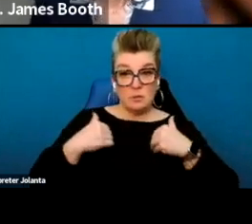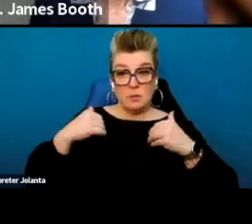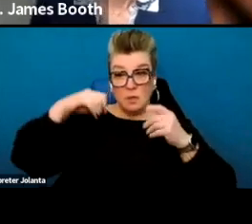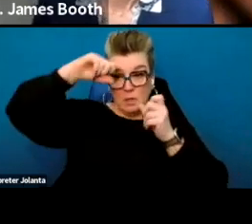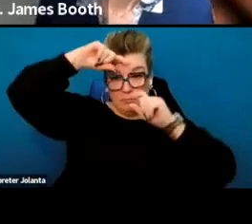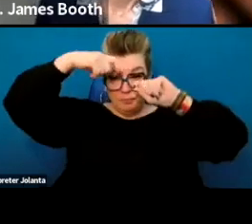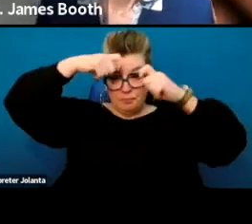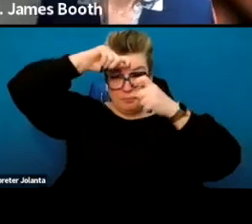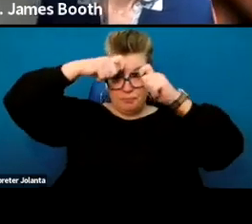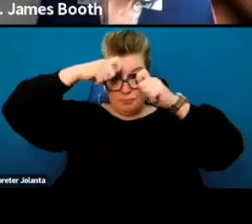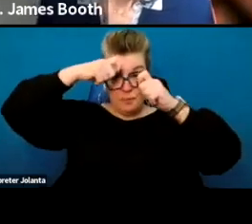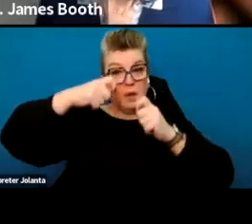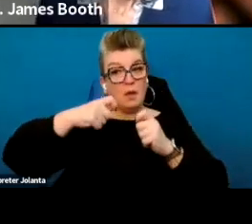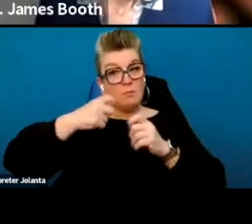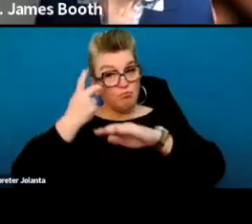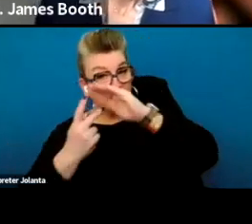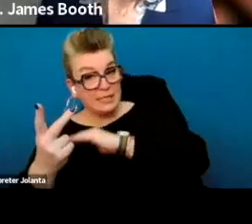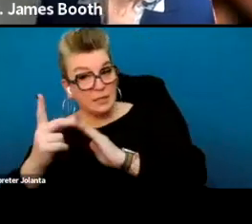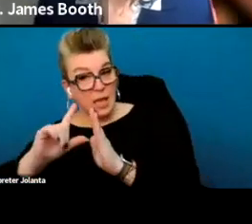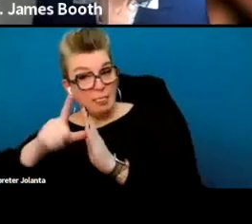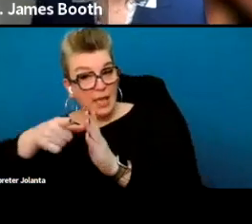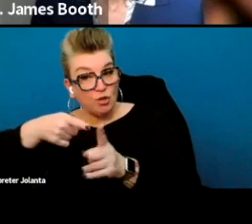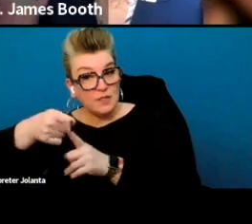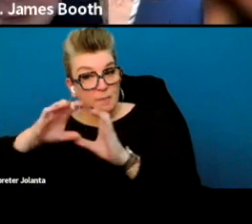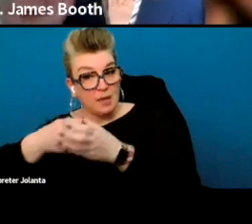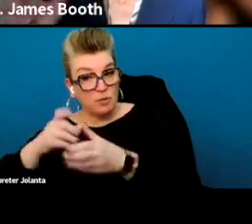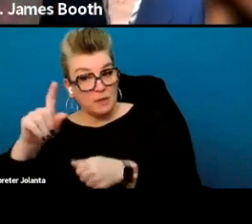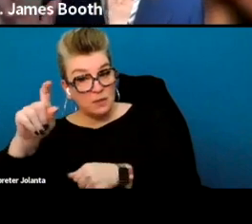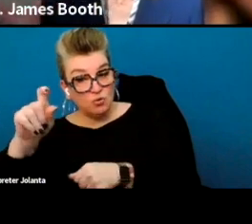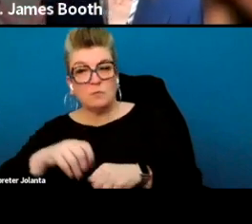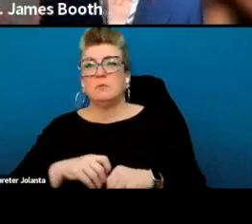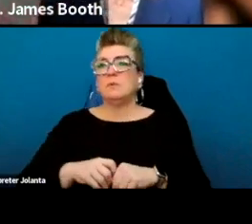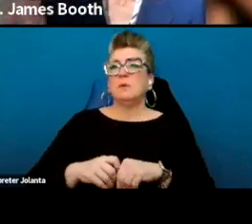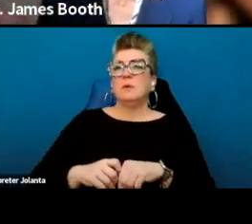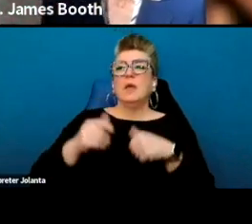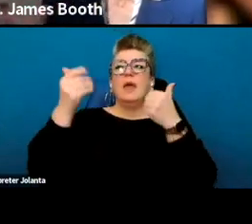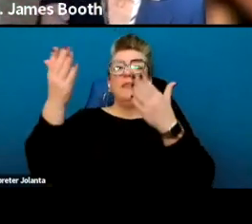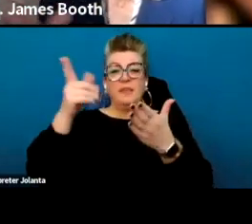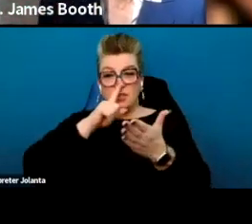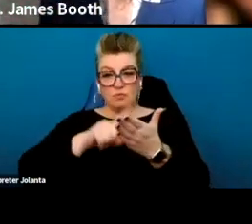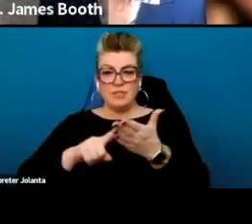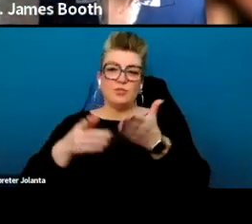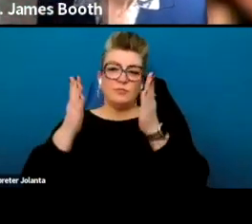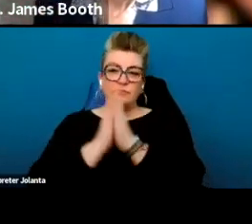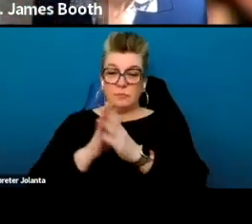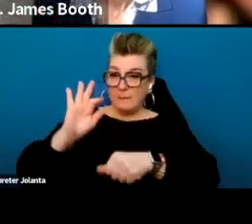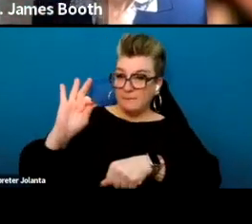predicts later specialization. So we have this pre-registration looking at functional connectivity in the ventral